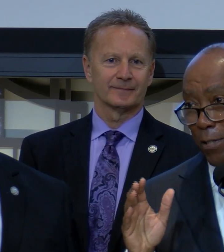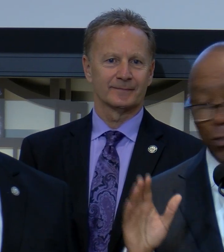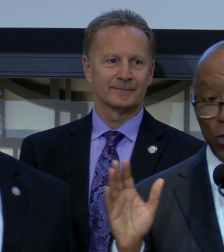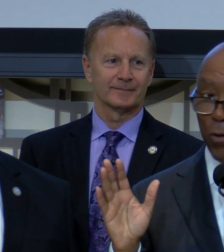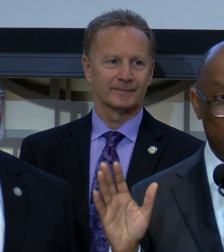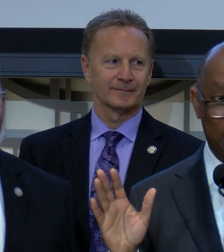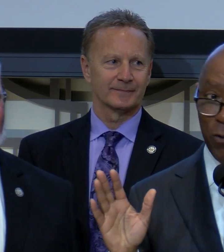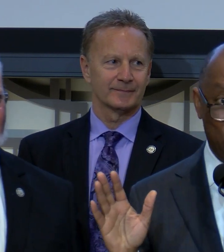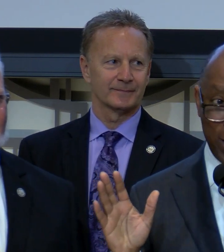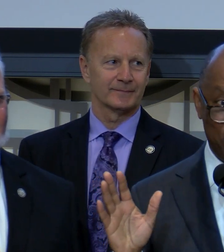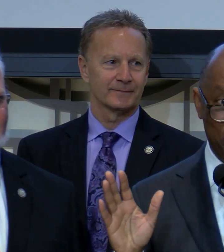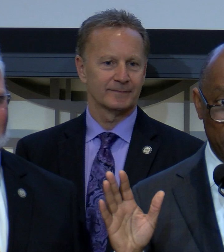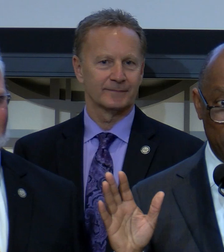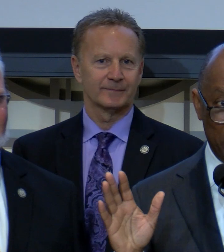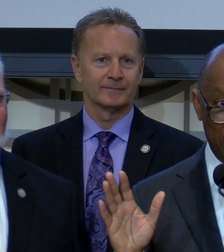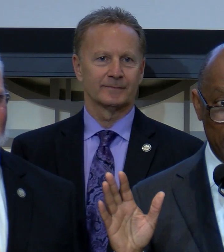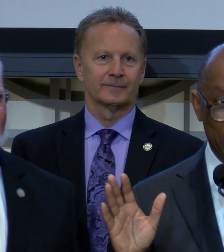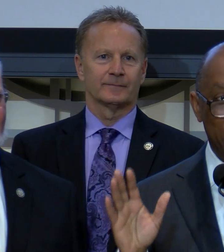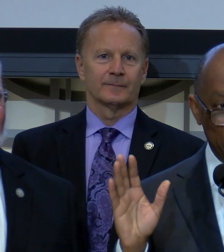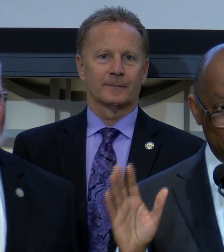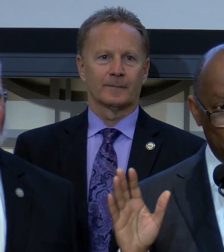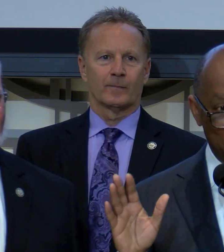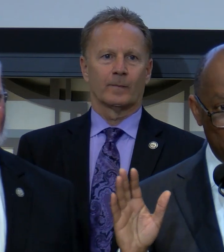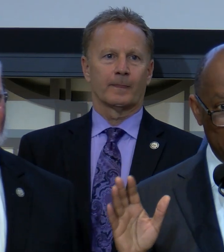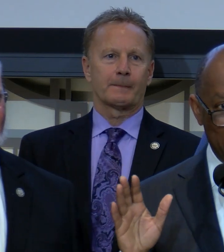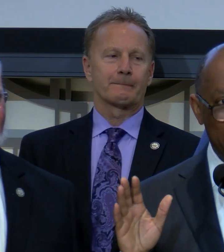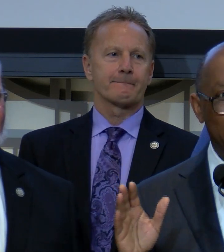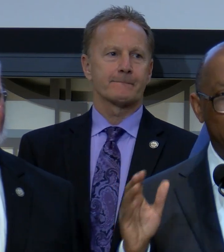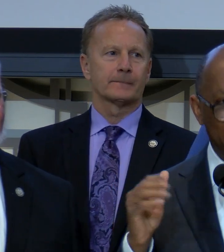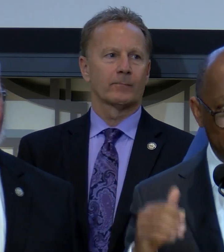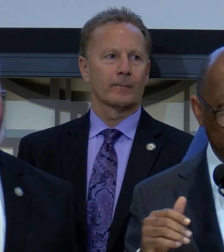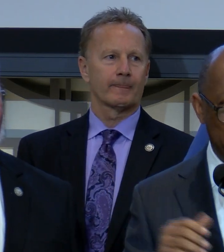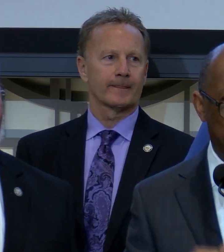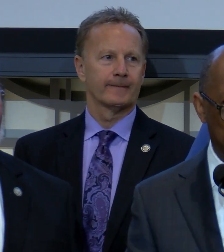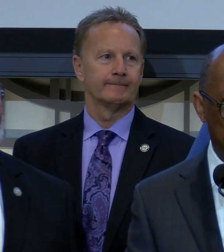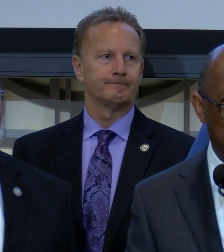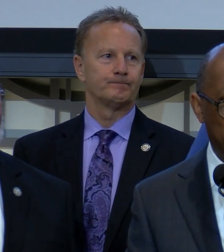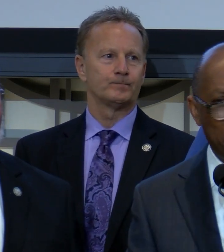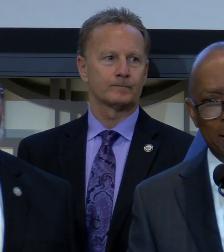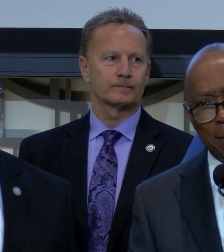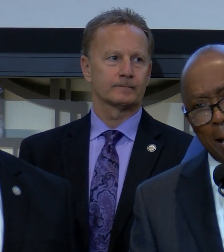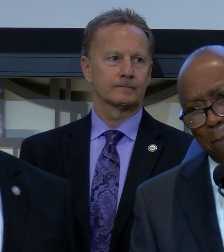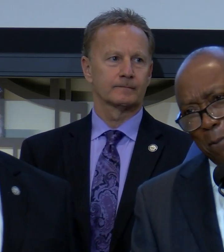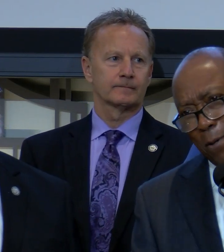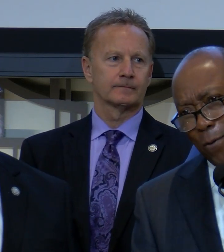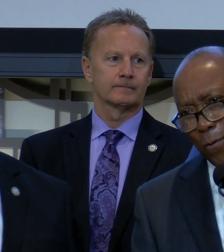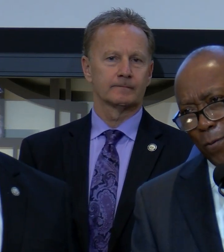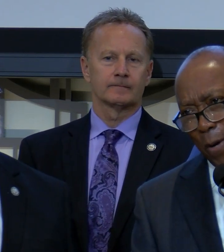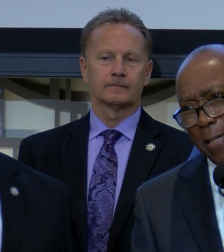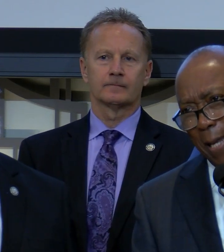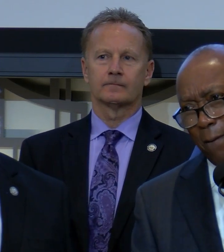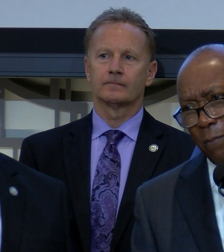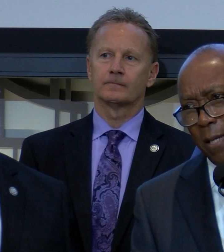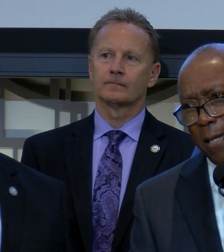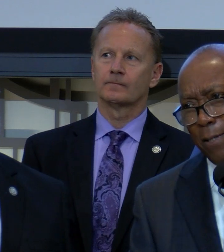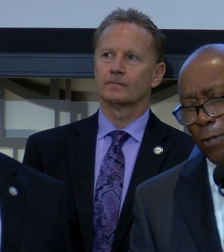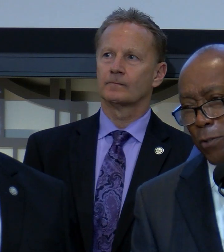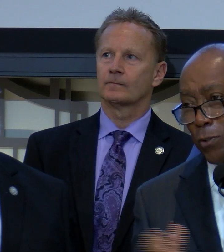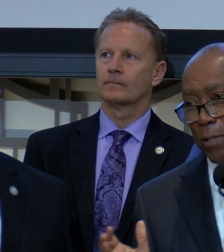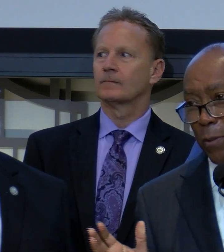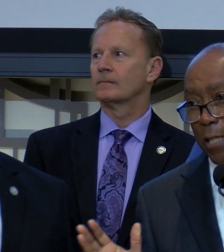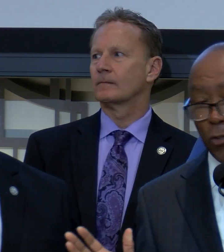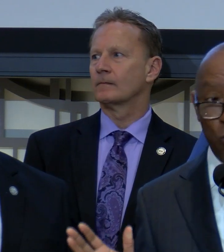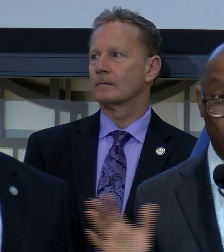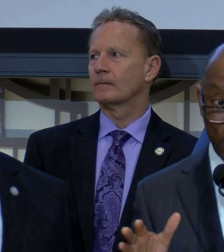food. So you don't have to rush, okay? It's going to be okay. The same principle, I think, is apropos right now.